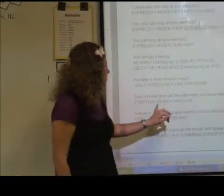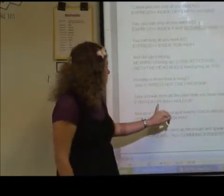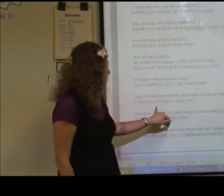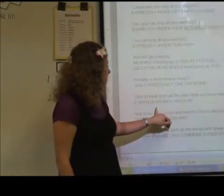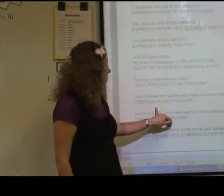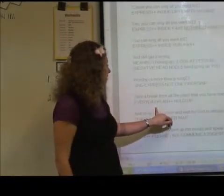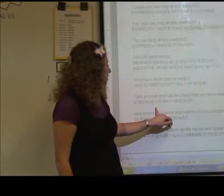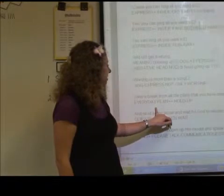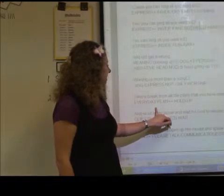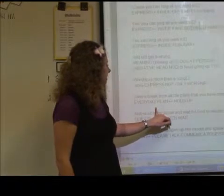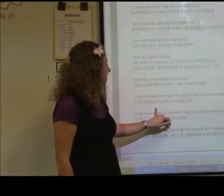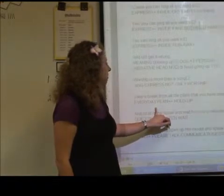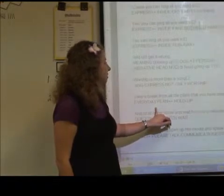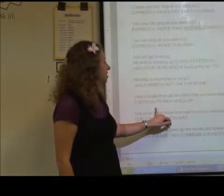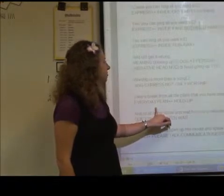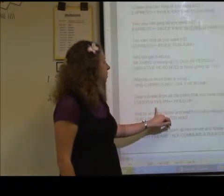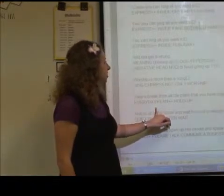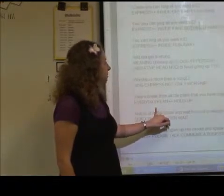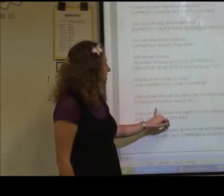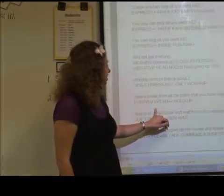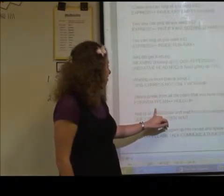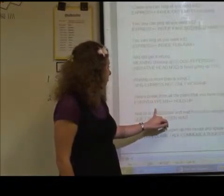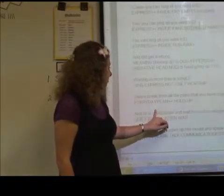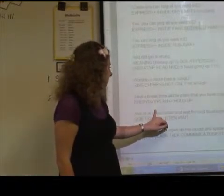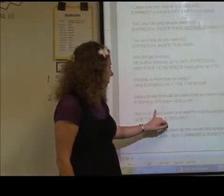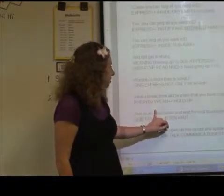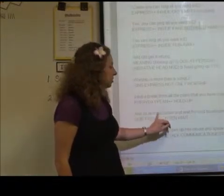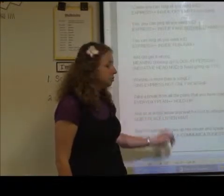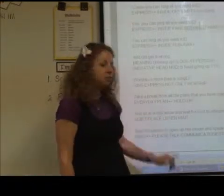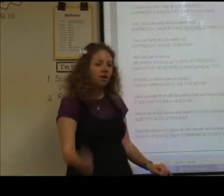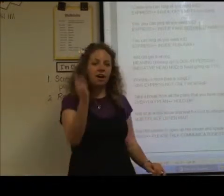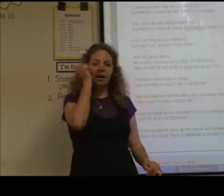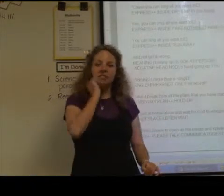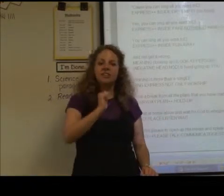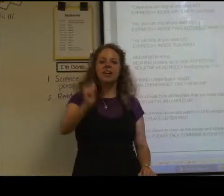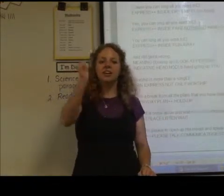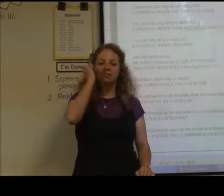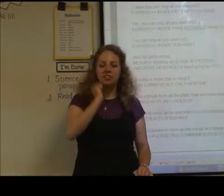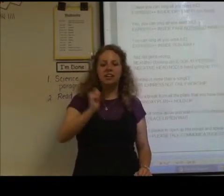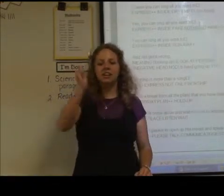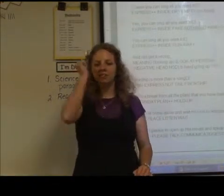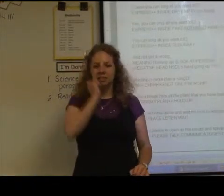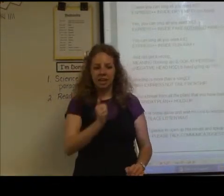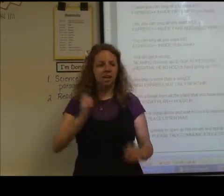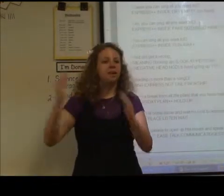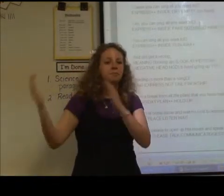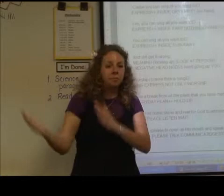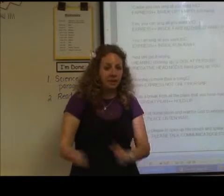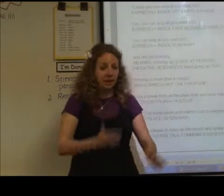And then the verse says, take a break from all the plans that you have made. So every day,